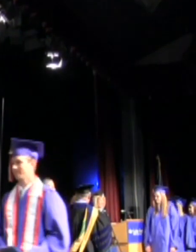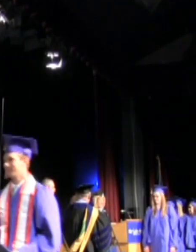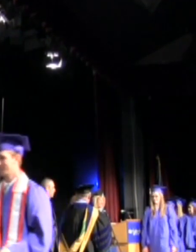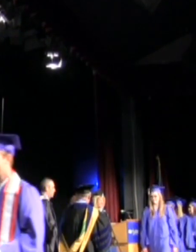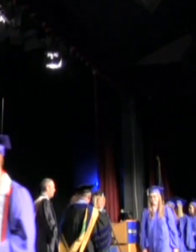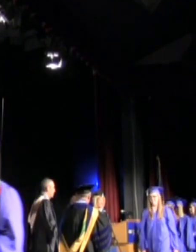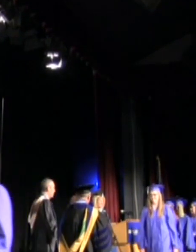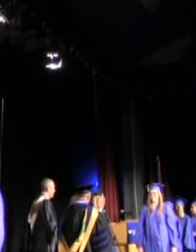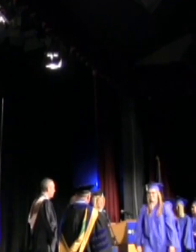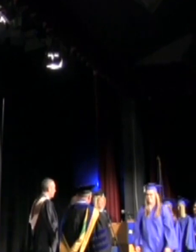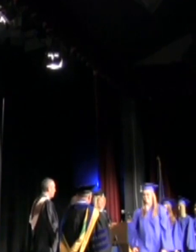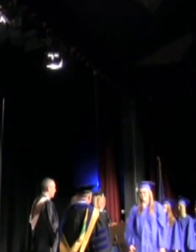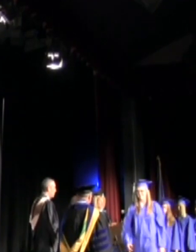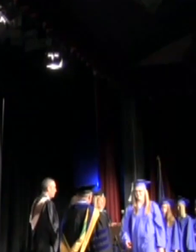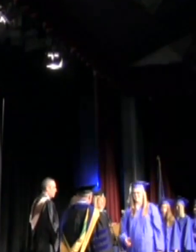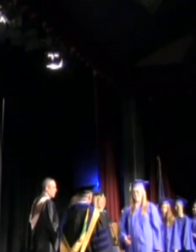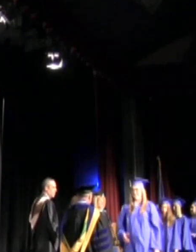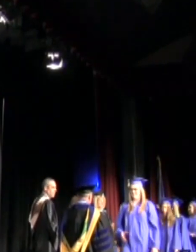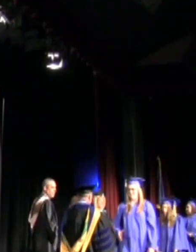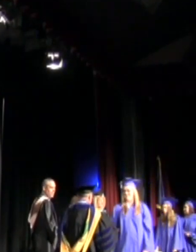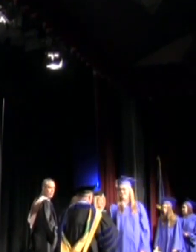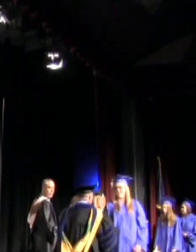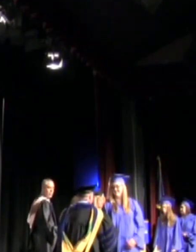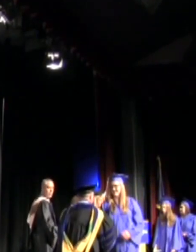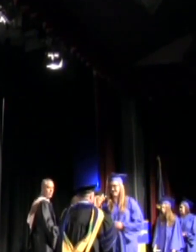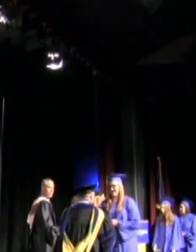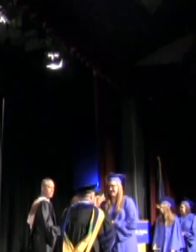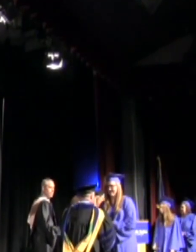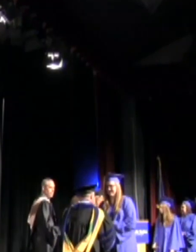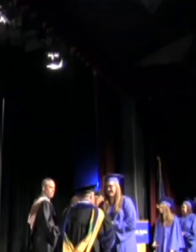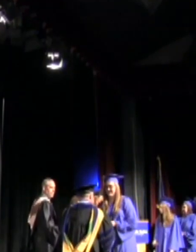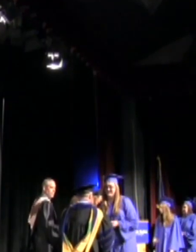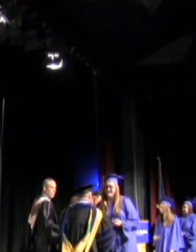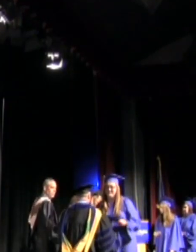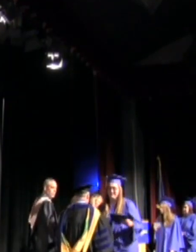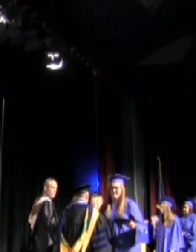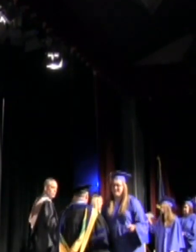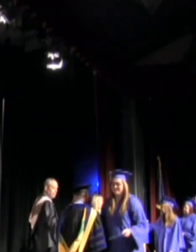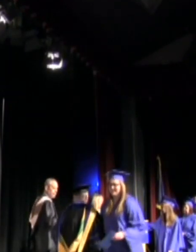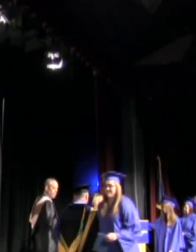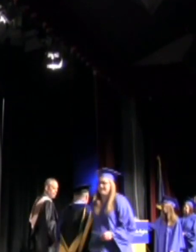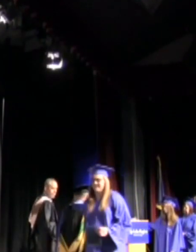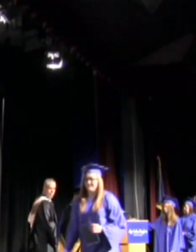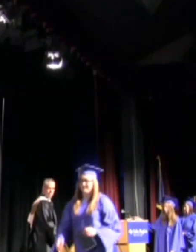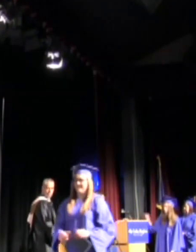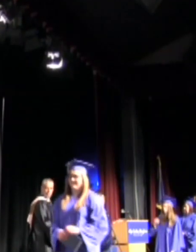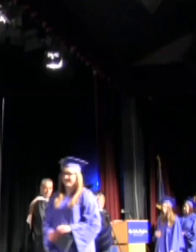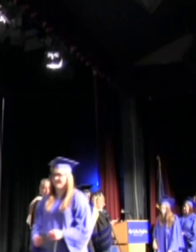Laura Anderson, associate in applied science, associate degree nurse.